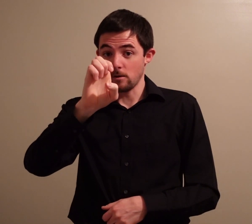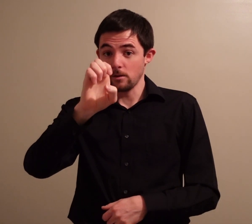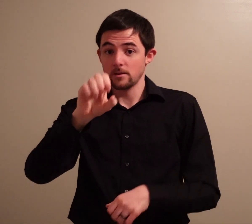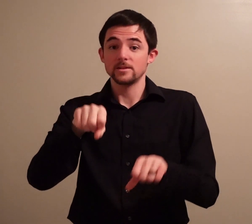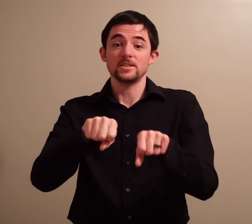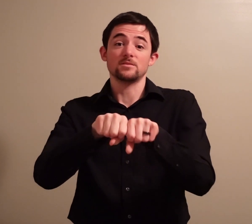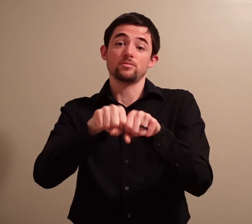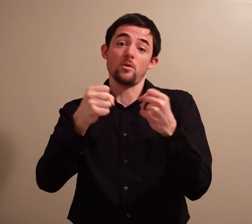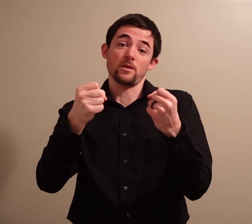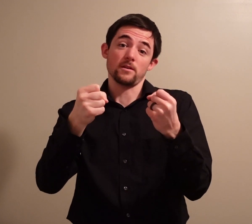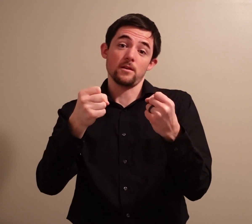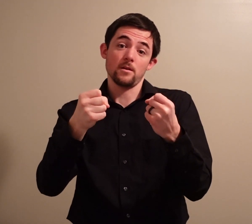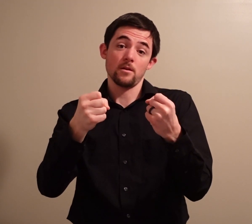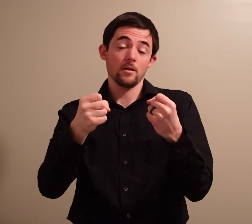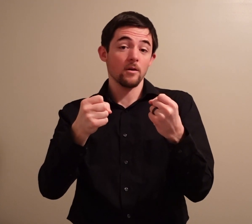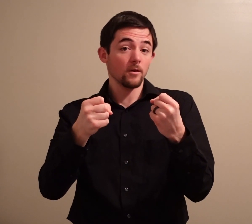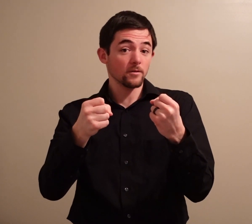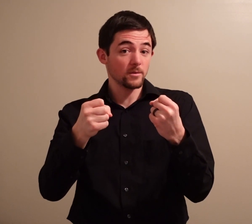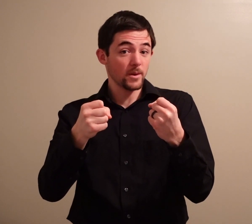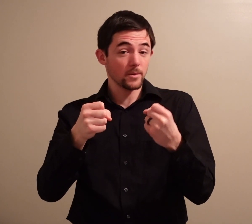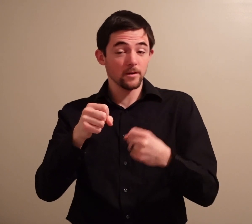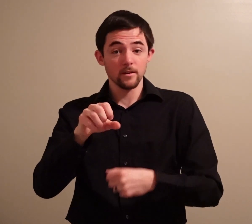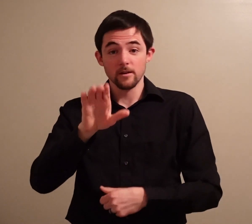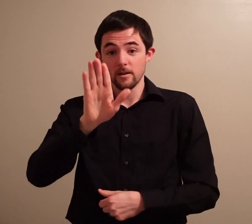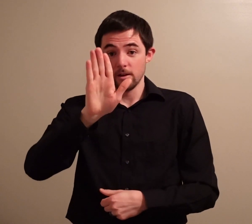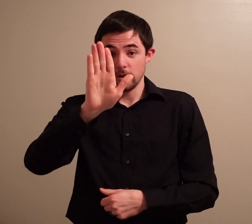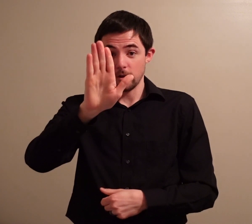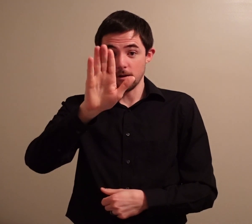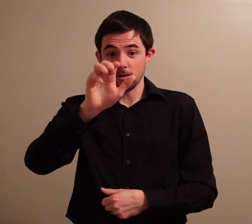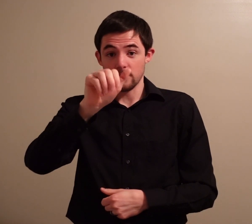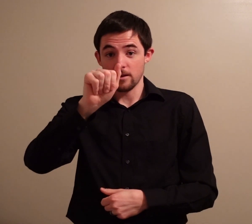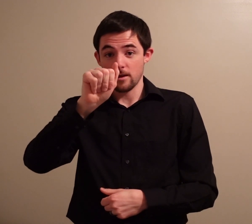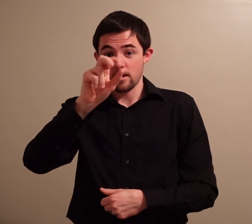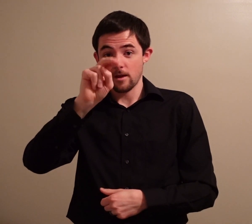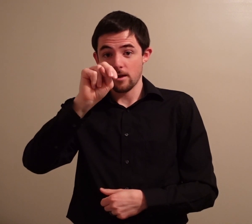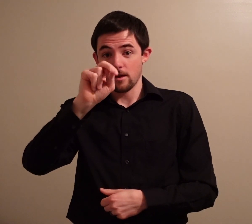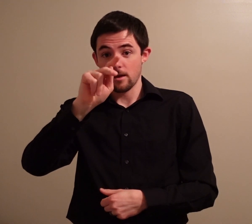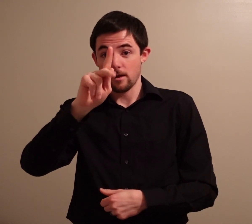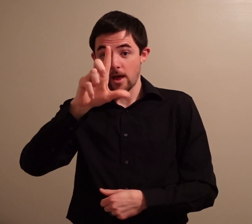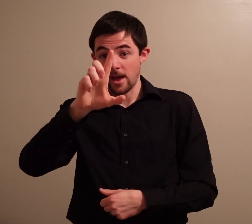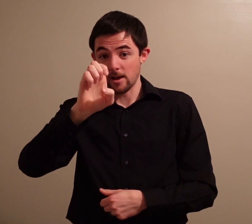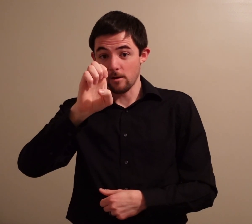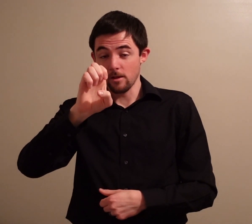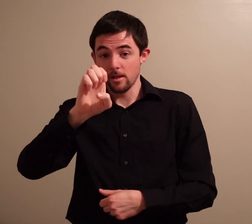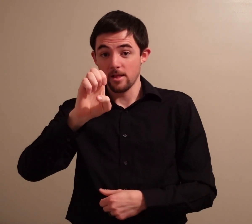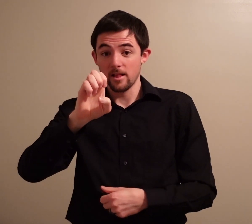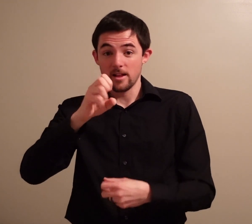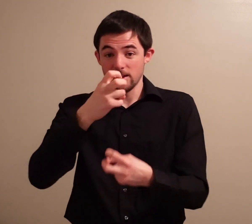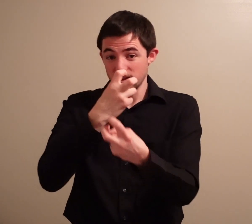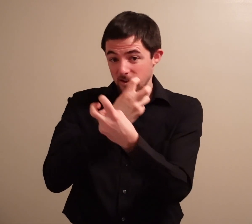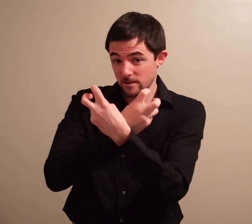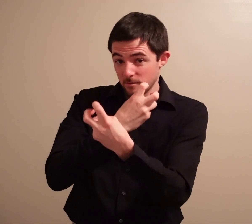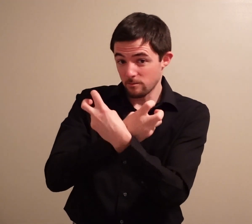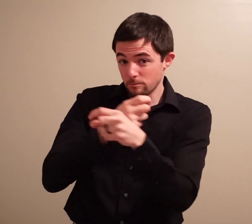ankle is broken. Or remember, your ankle,